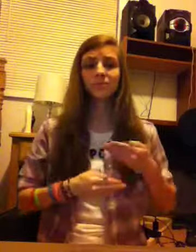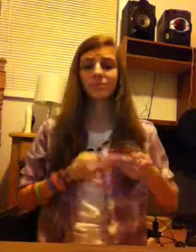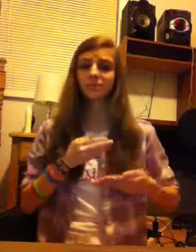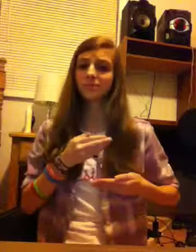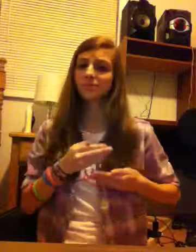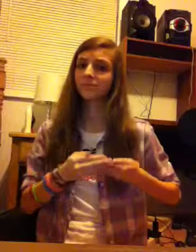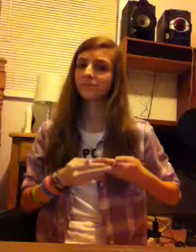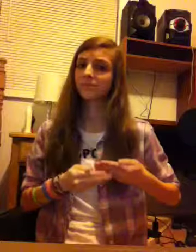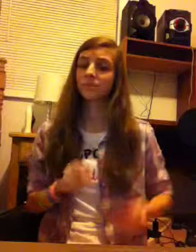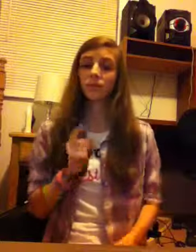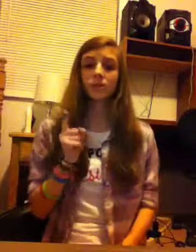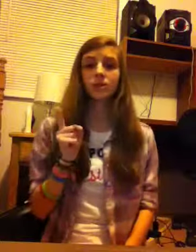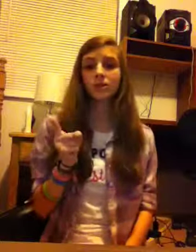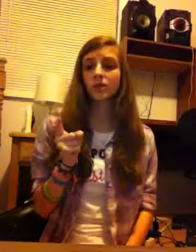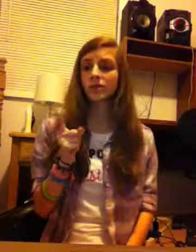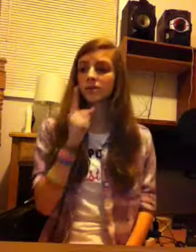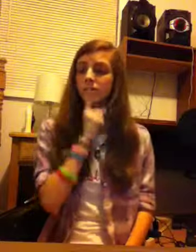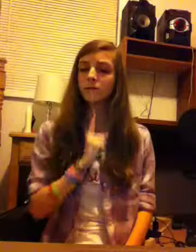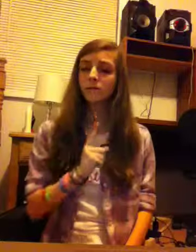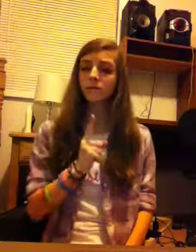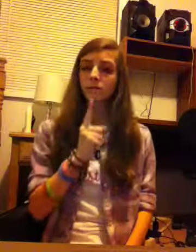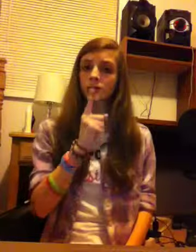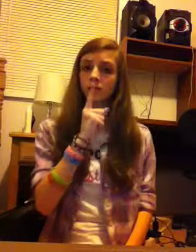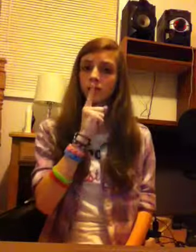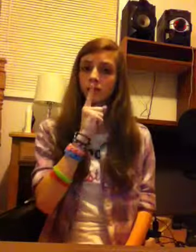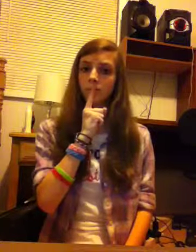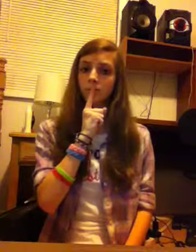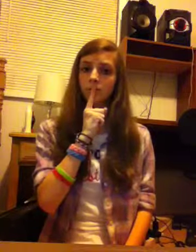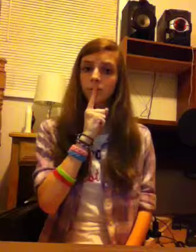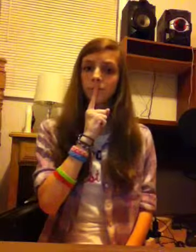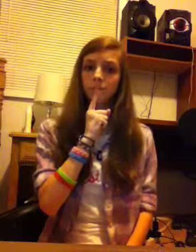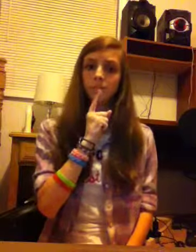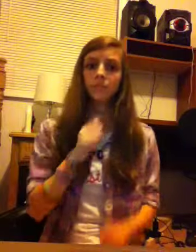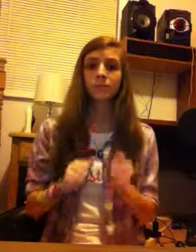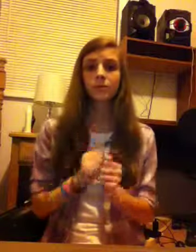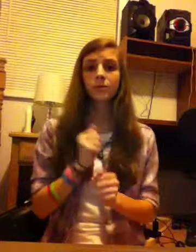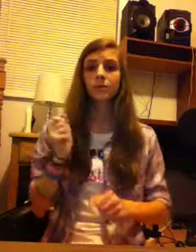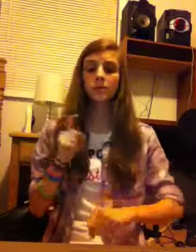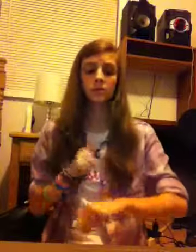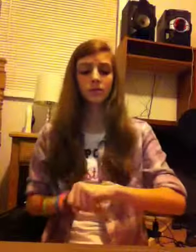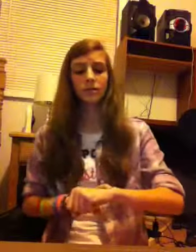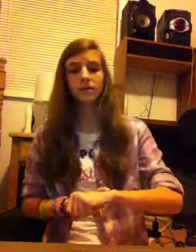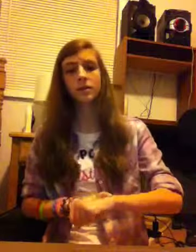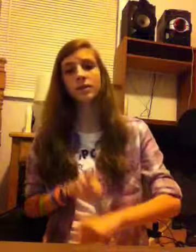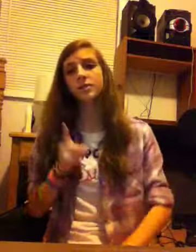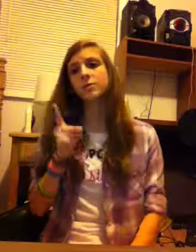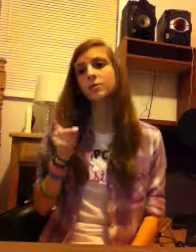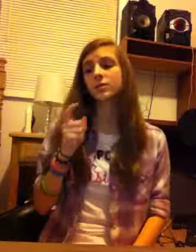kind She is lonely, most of the time She